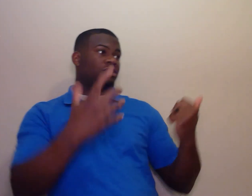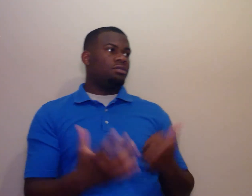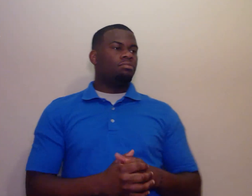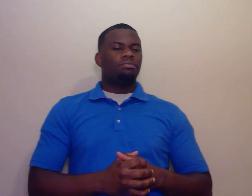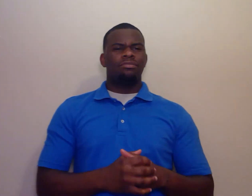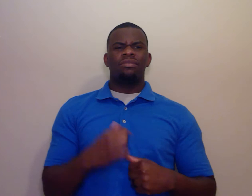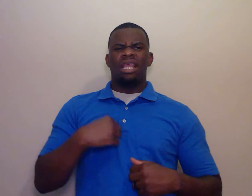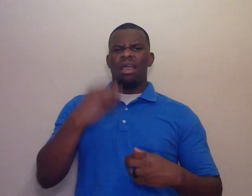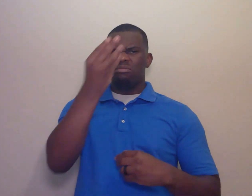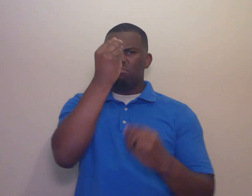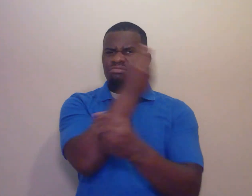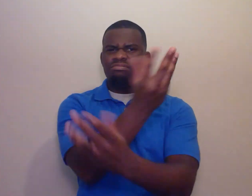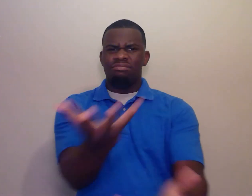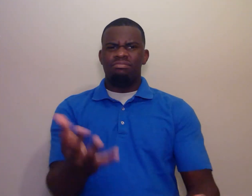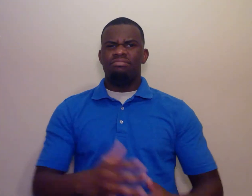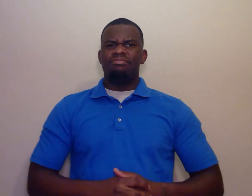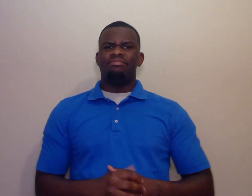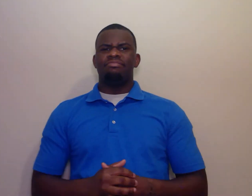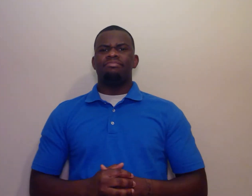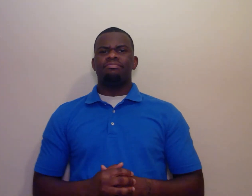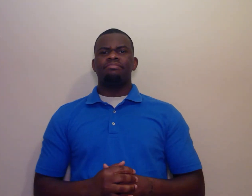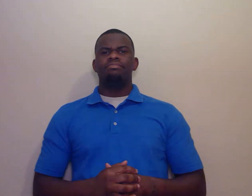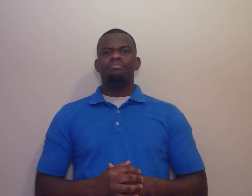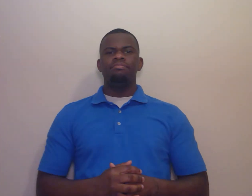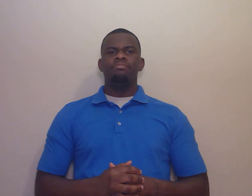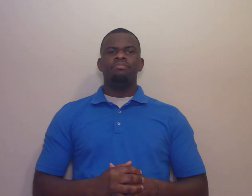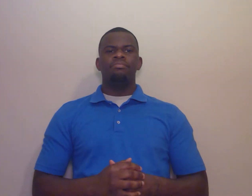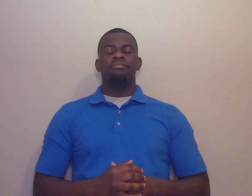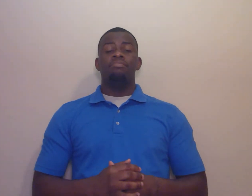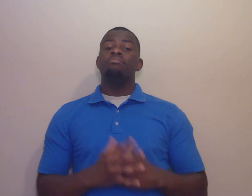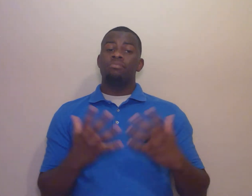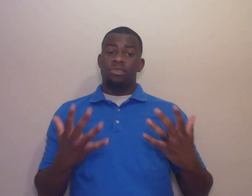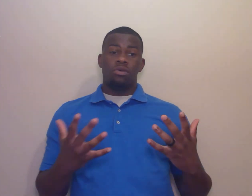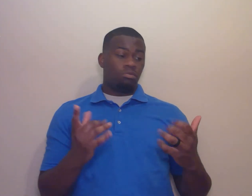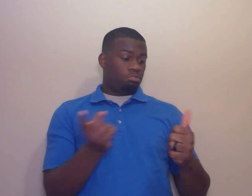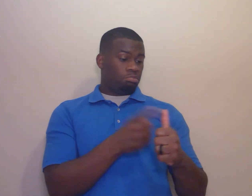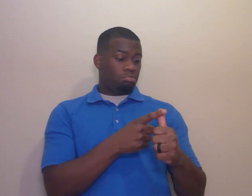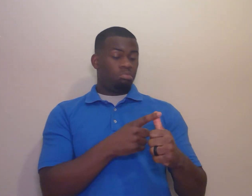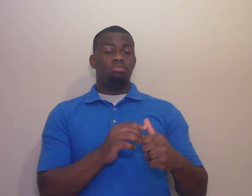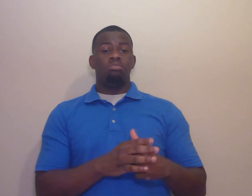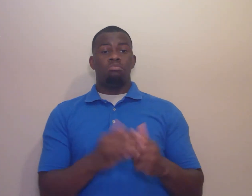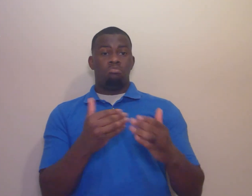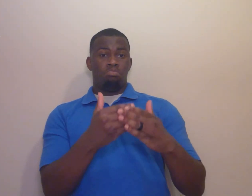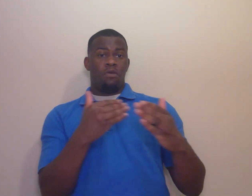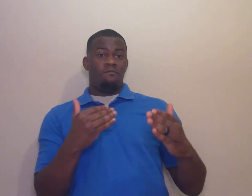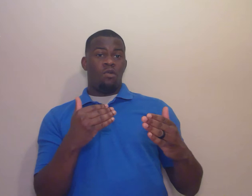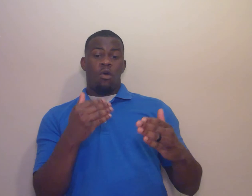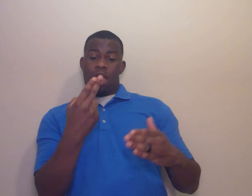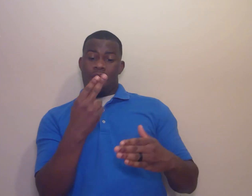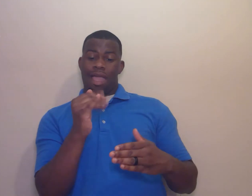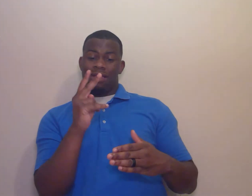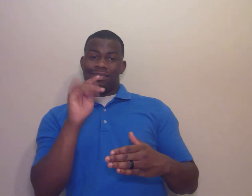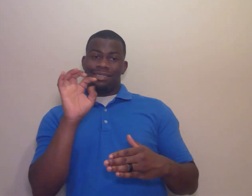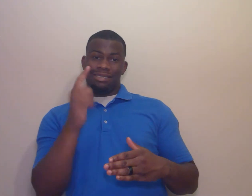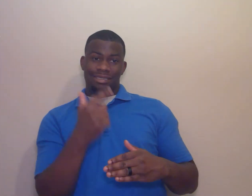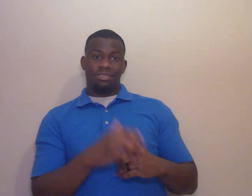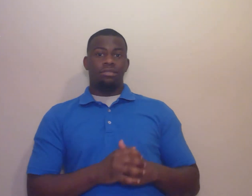who actually suck the life out of you? Well, before you head outdoors, you can treat your clothes and shoes with an